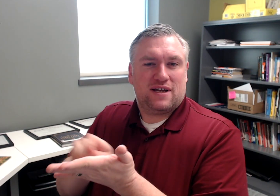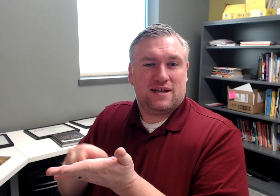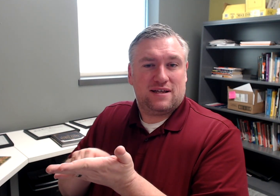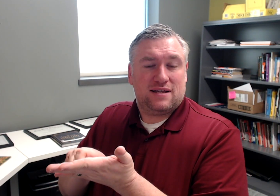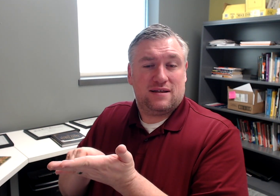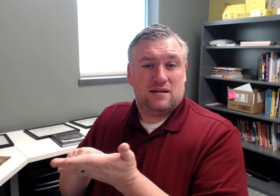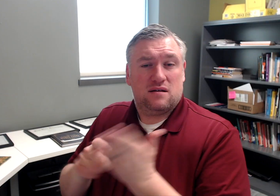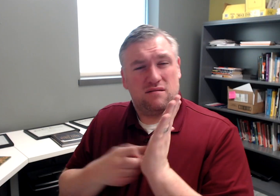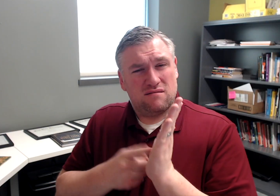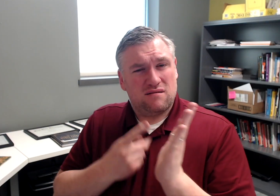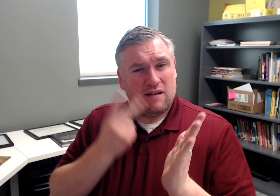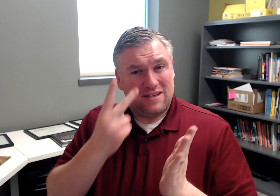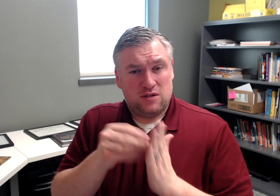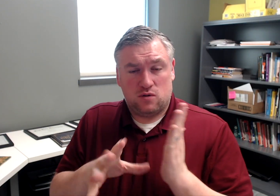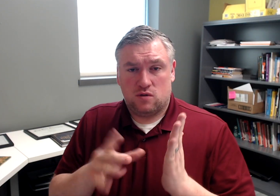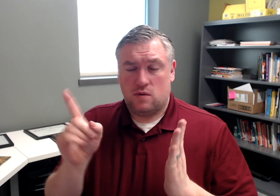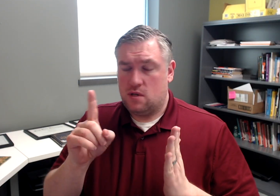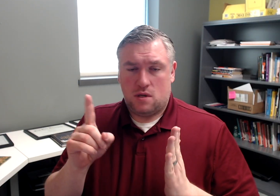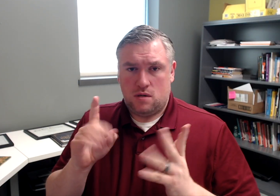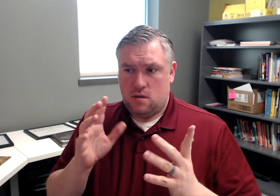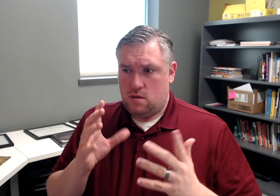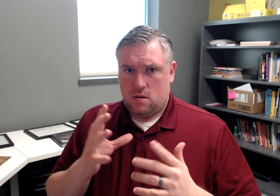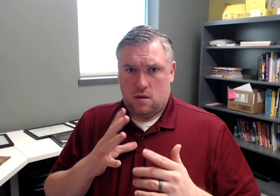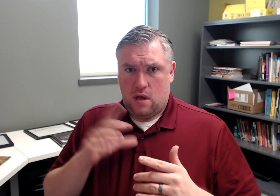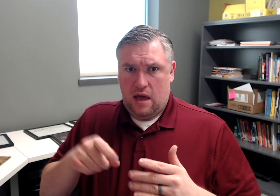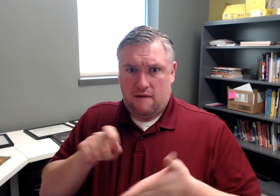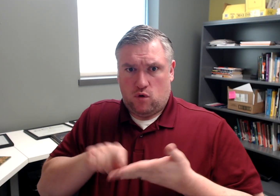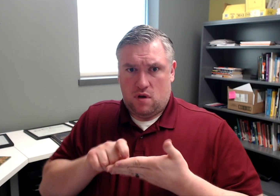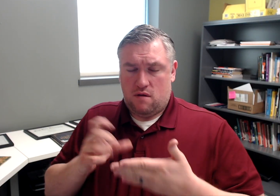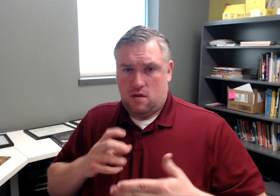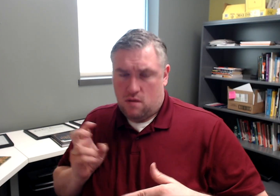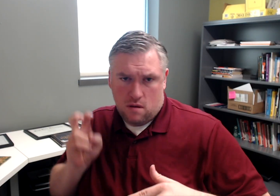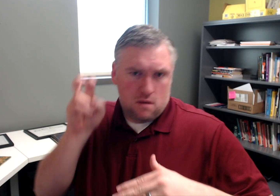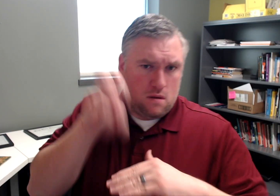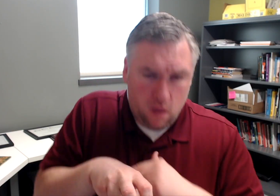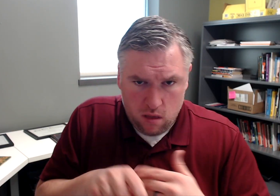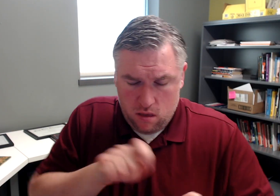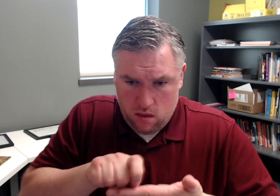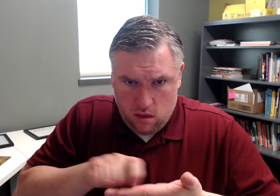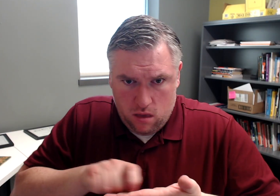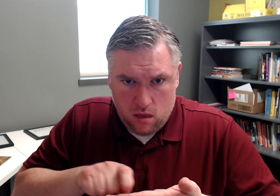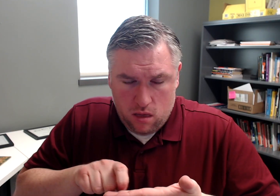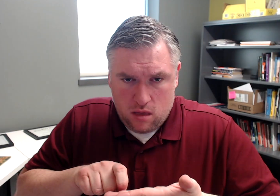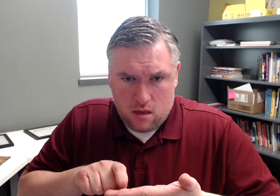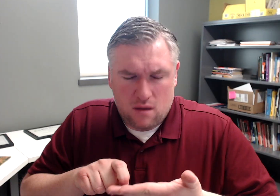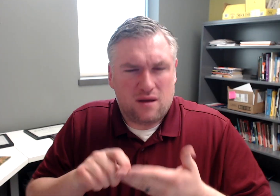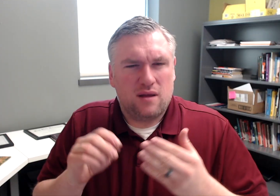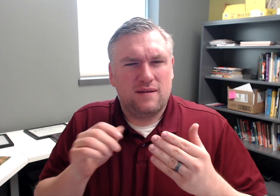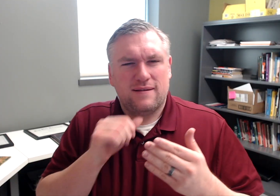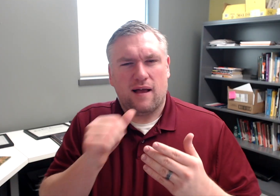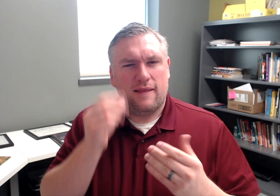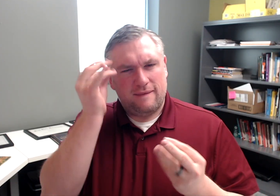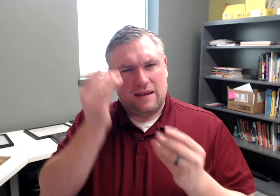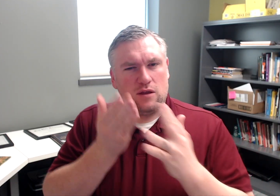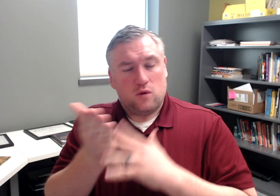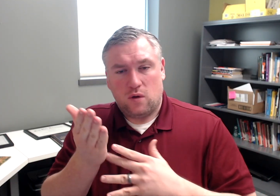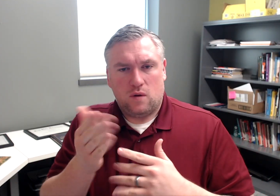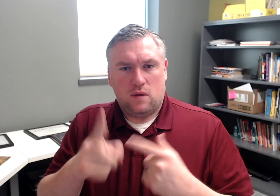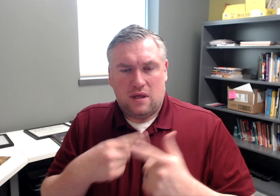English writing. I've seen students where they'll start writing and they'll jump into the middle of it, and then they don't